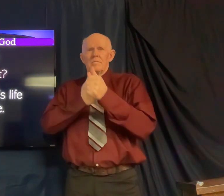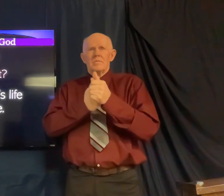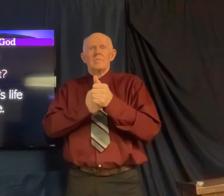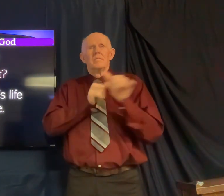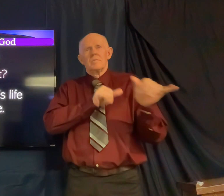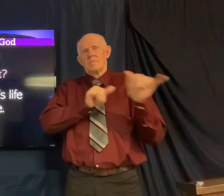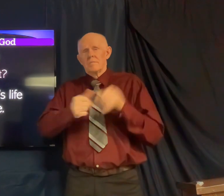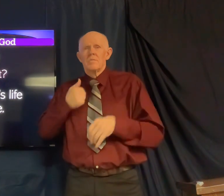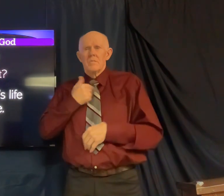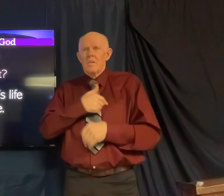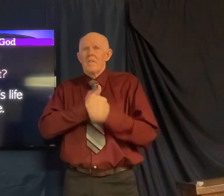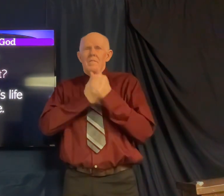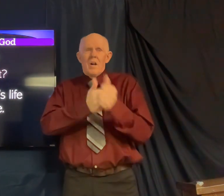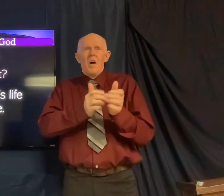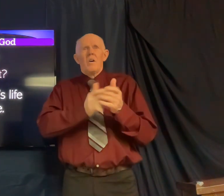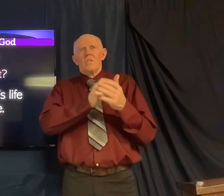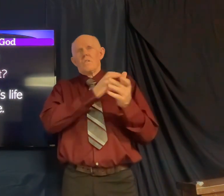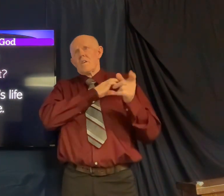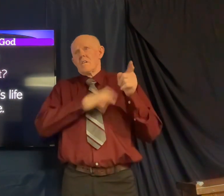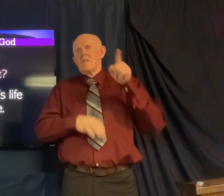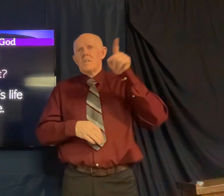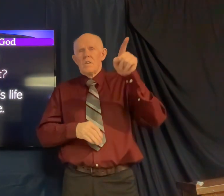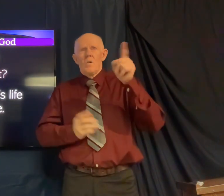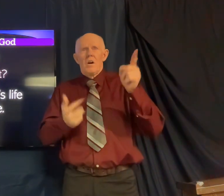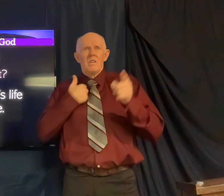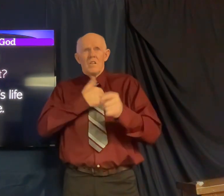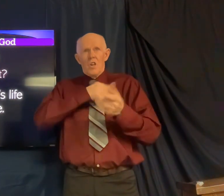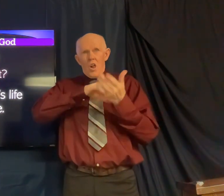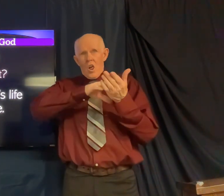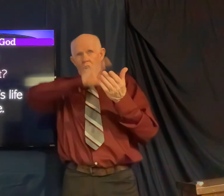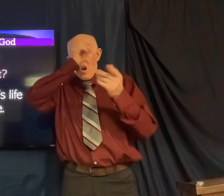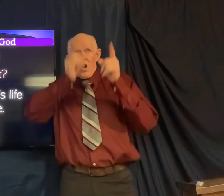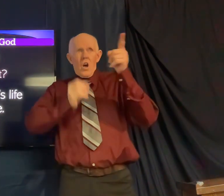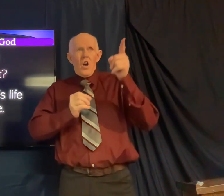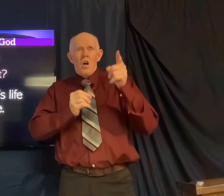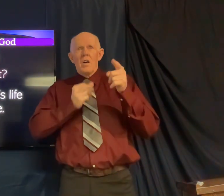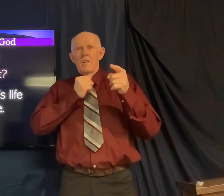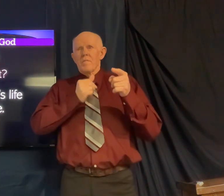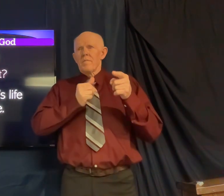the Lord. We follow Christ. We learn.